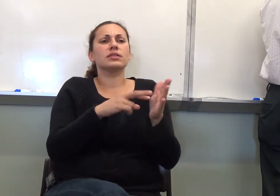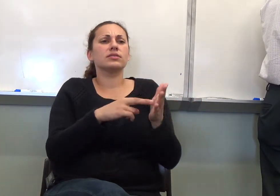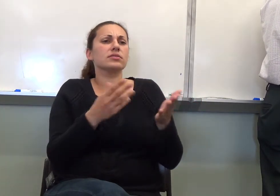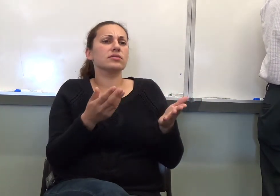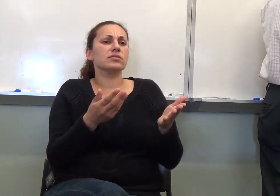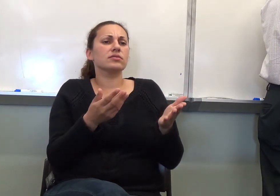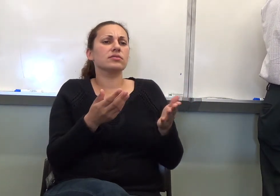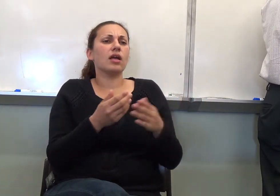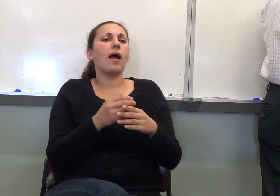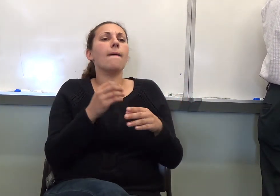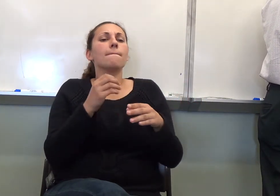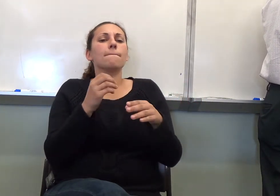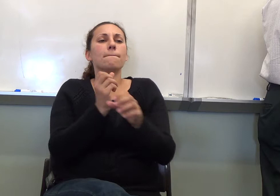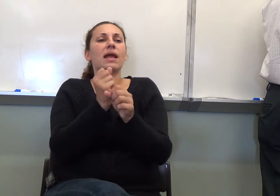Bringing back into balance.